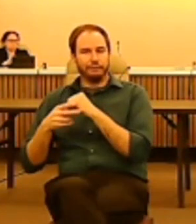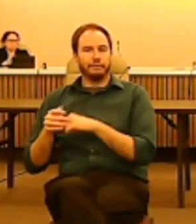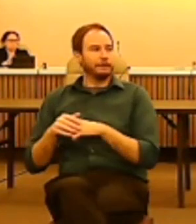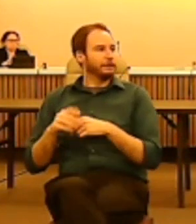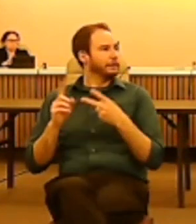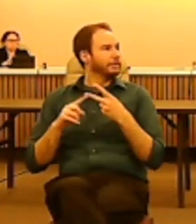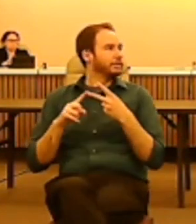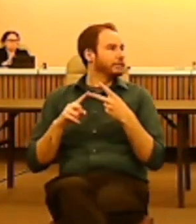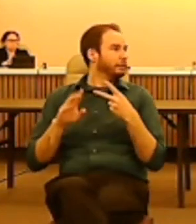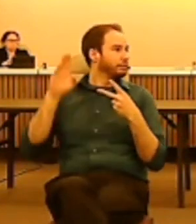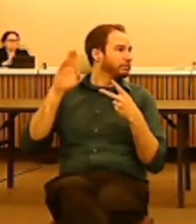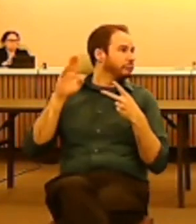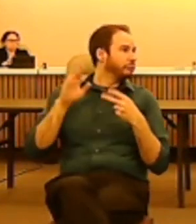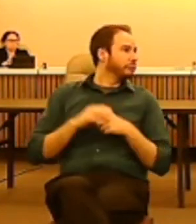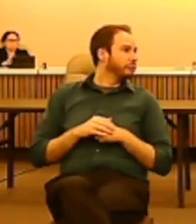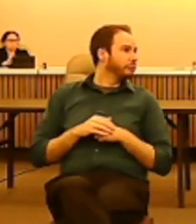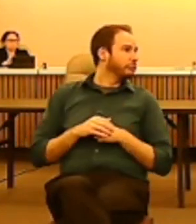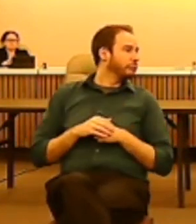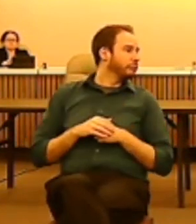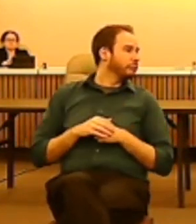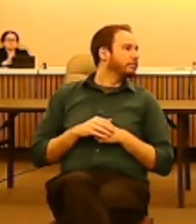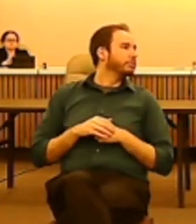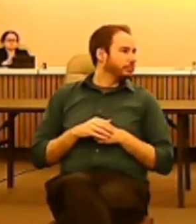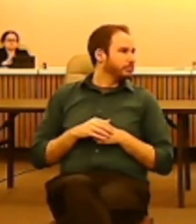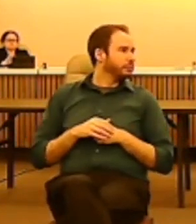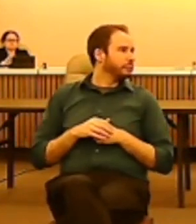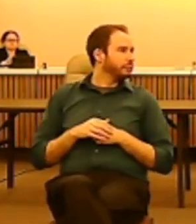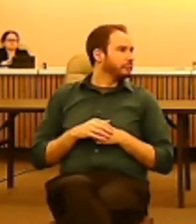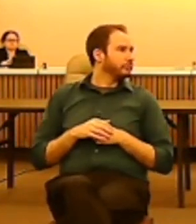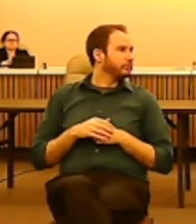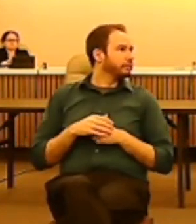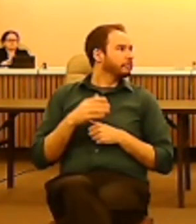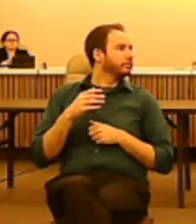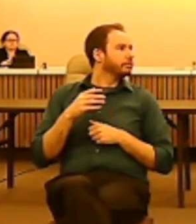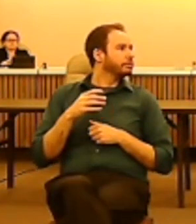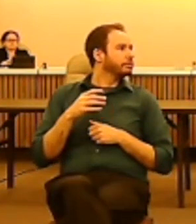second person online? Yes. Josh Stack. Oh, good.